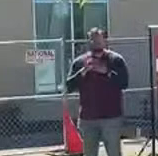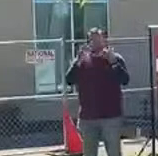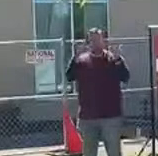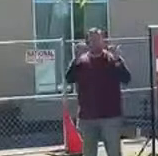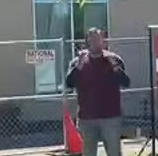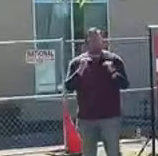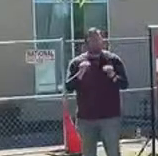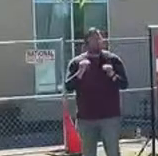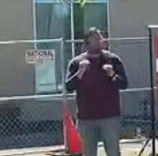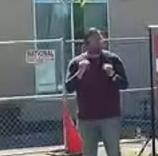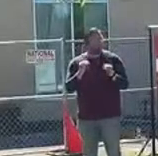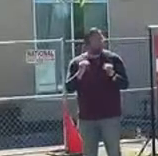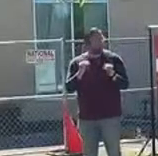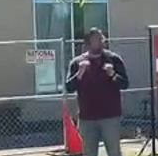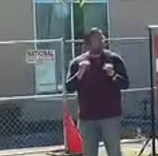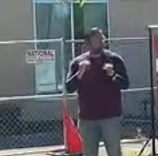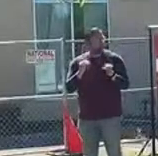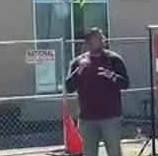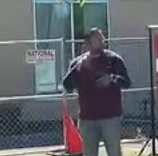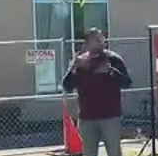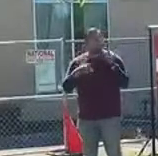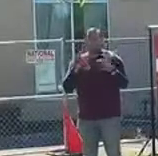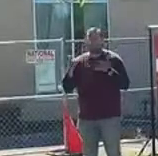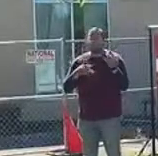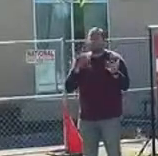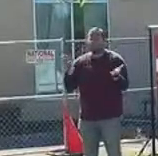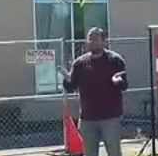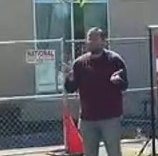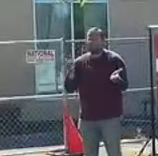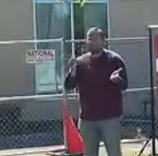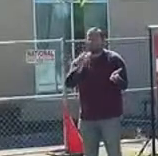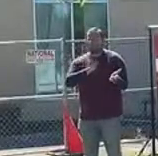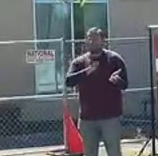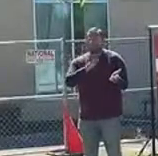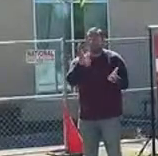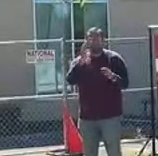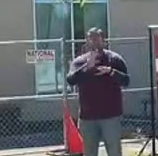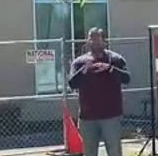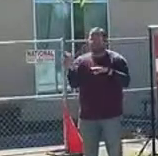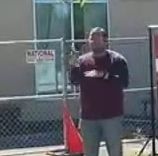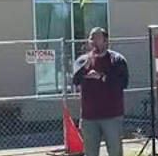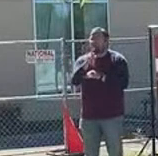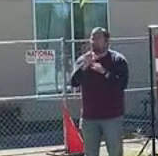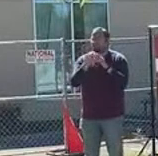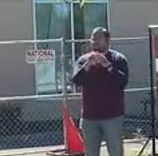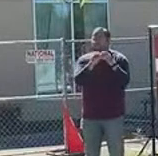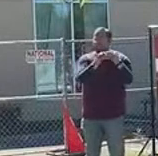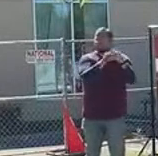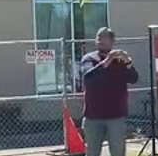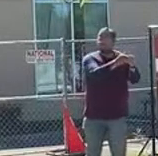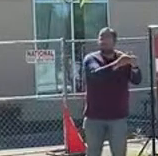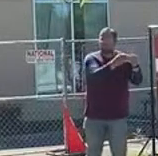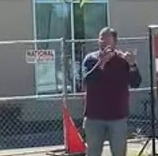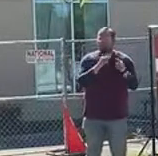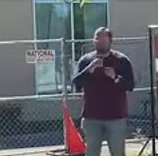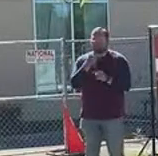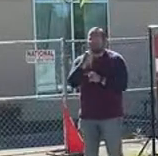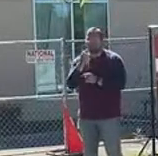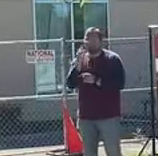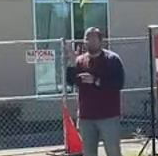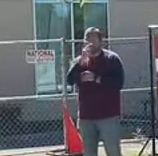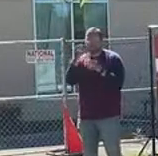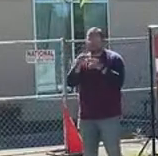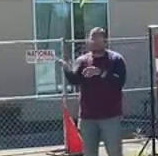Next, for the exciting part, I am going to call you guys up in small groups, and when I call your name, please come